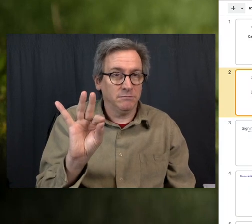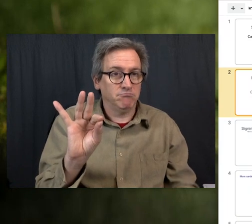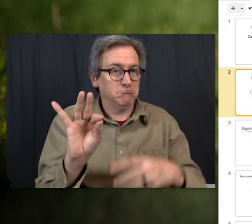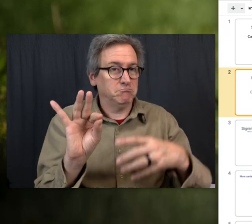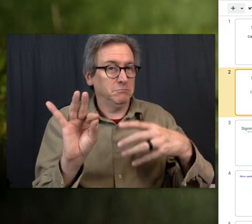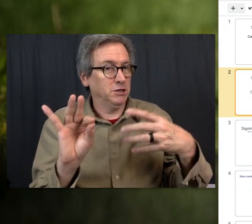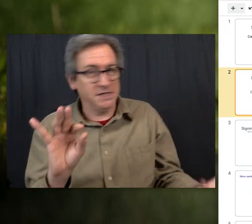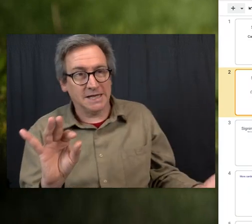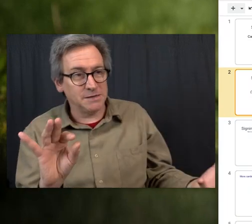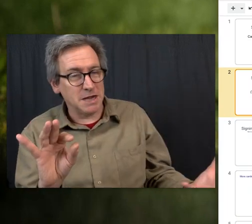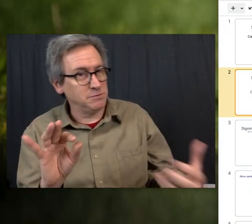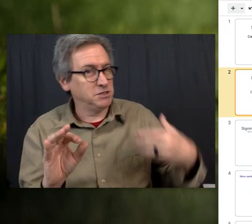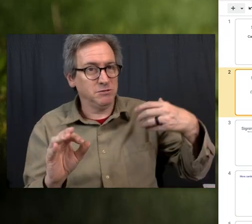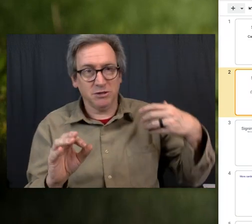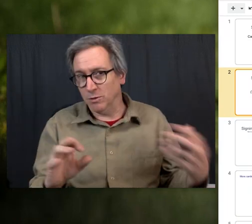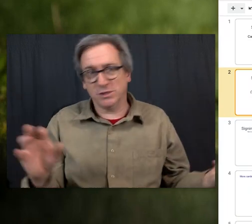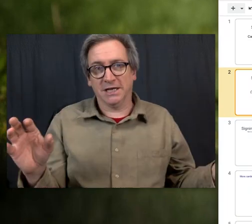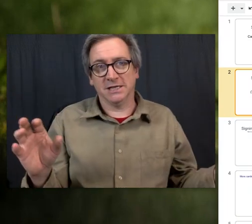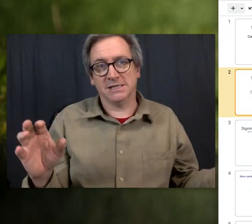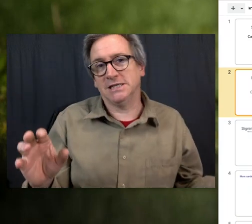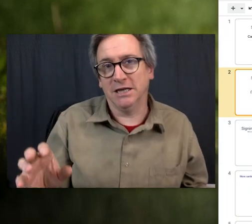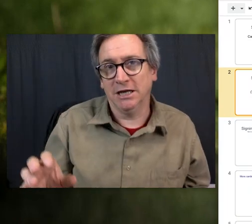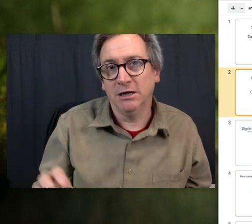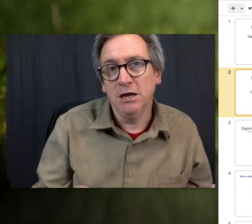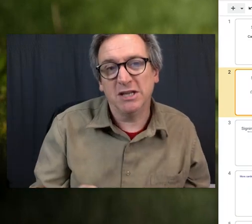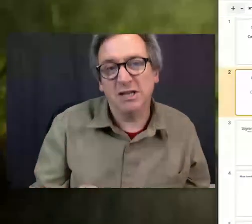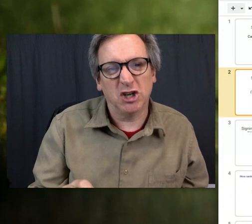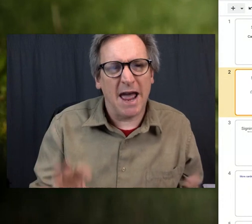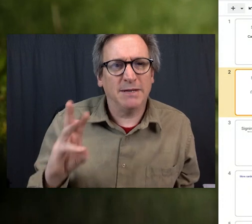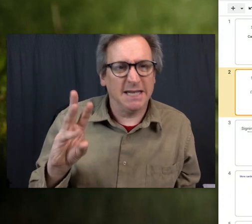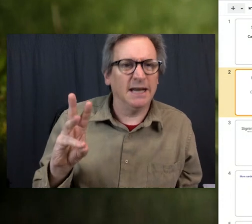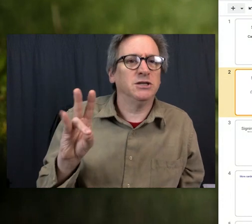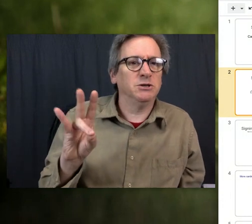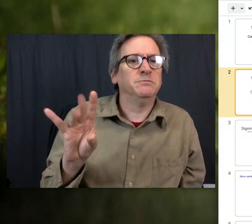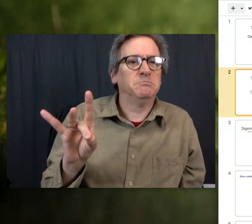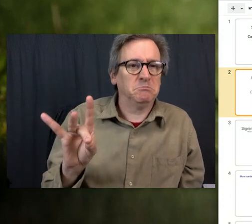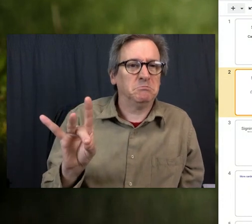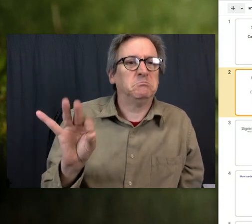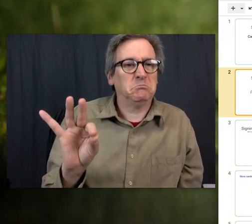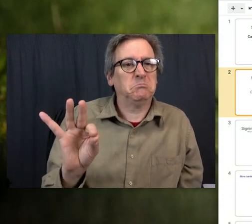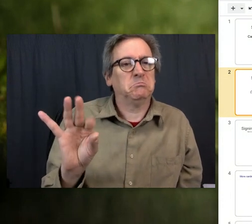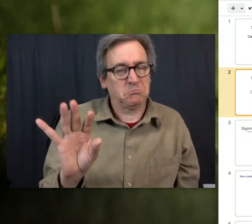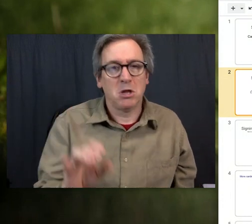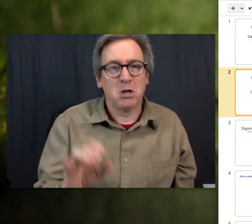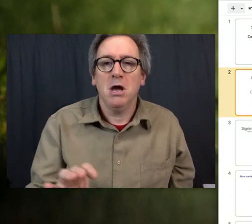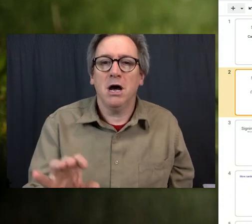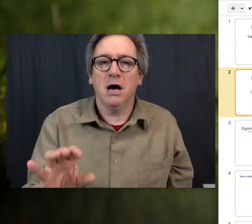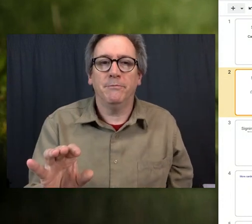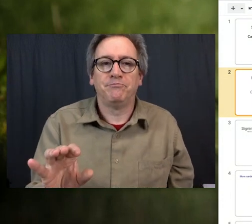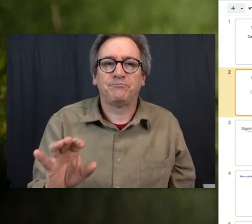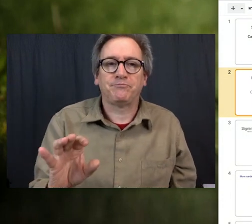9. See that sometimes, you won't see it consistently, but it's a good habit to get into.